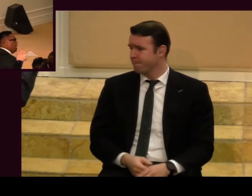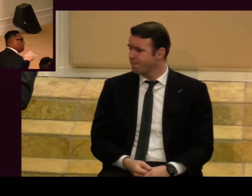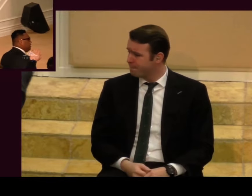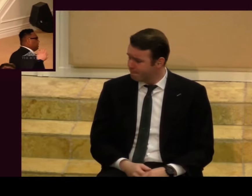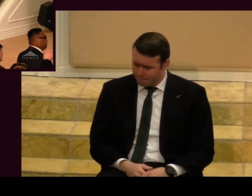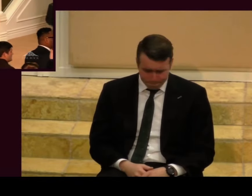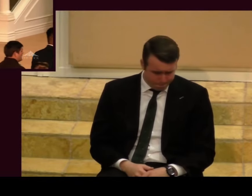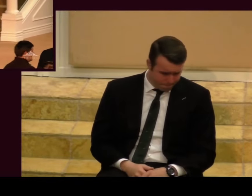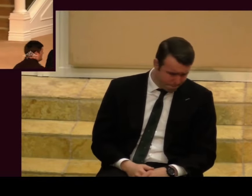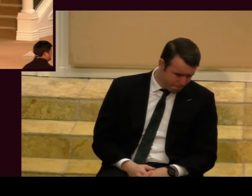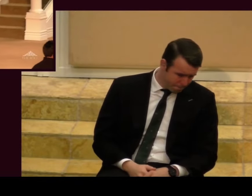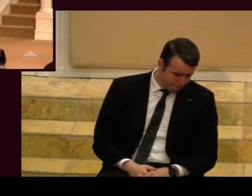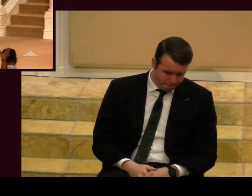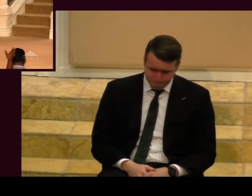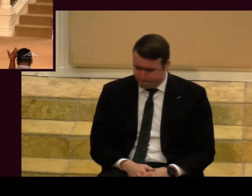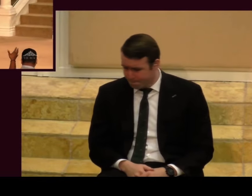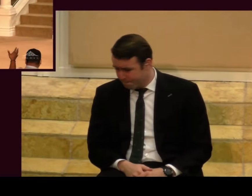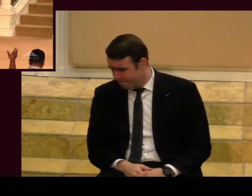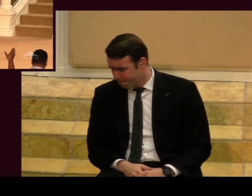Woo!